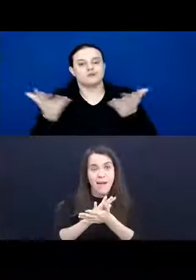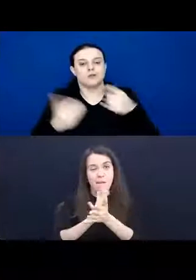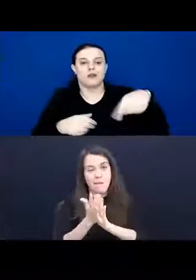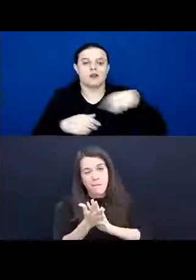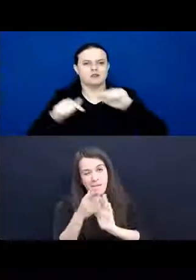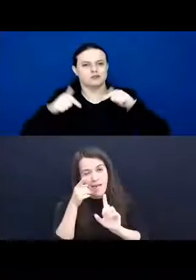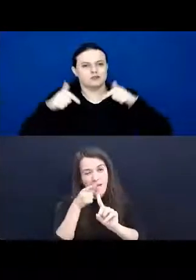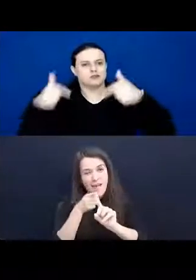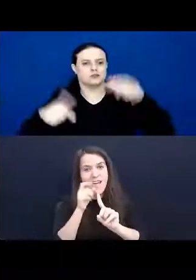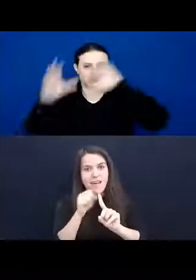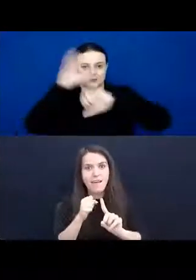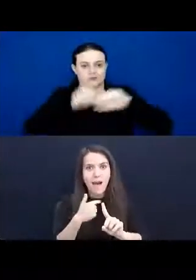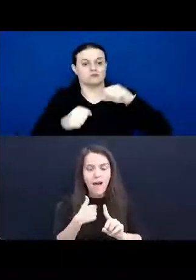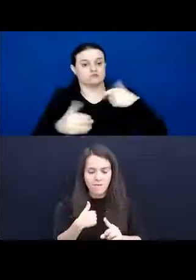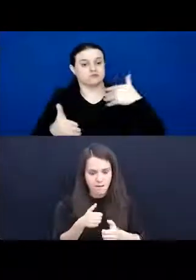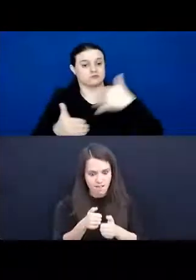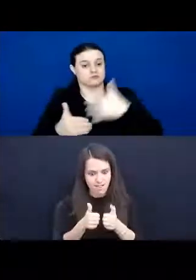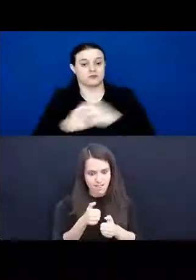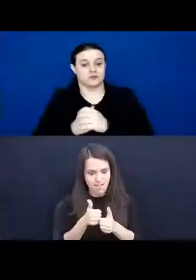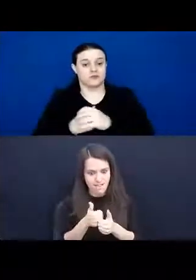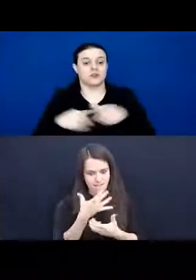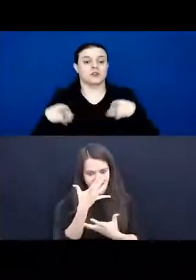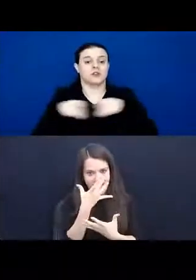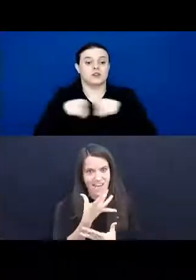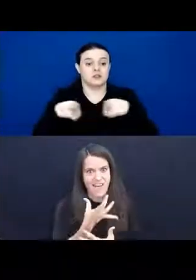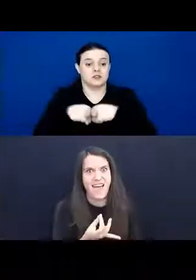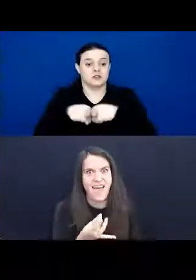engagement in the long run if gamification